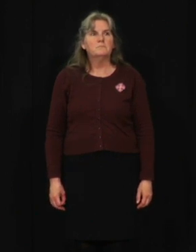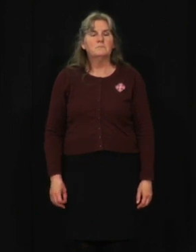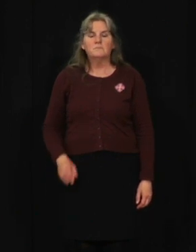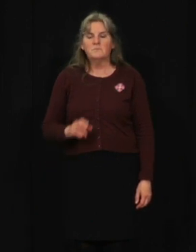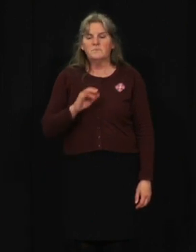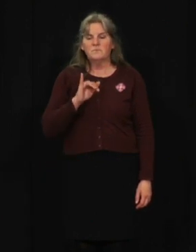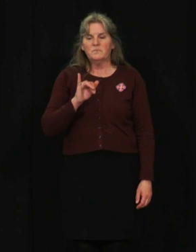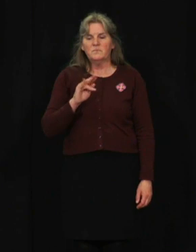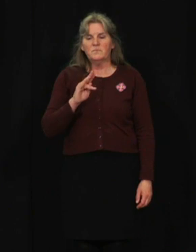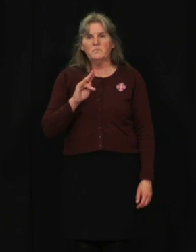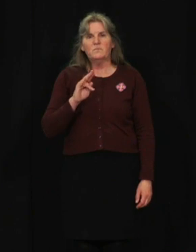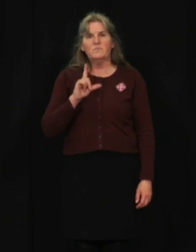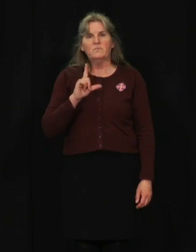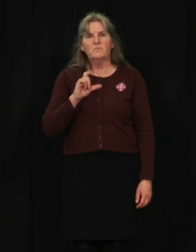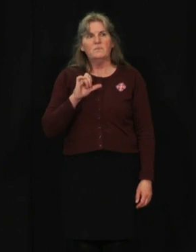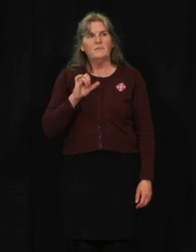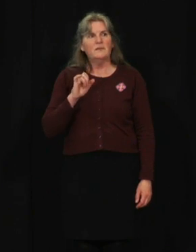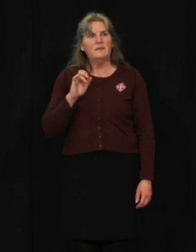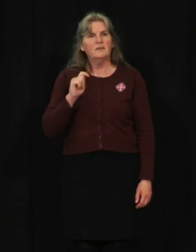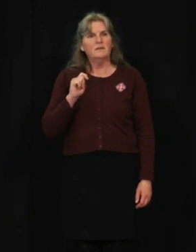Julien?